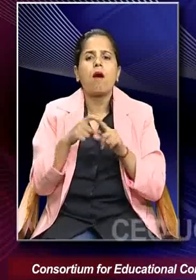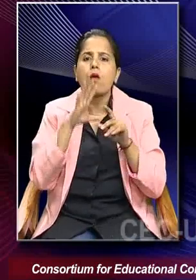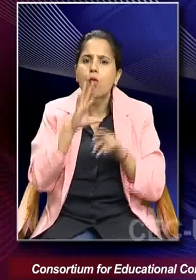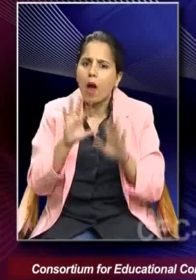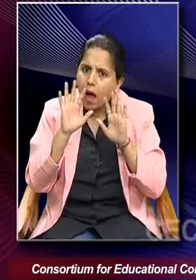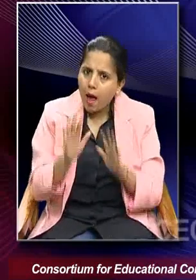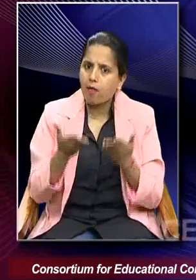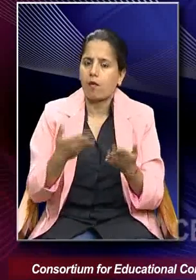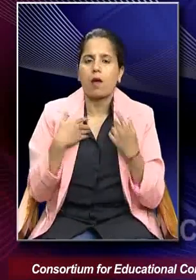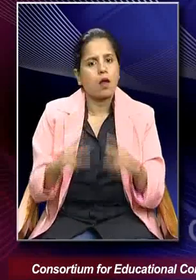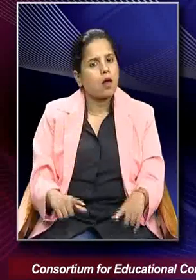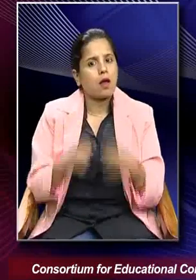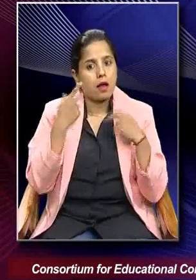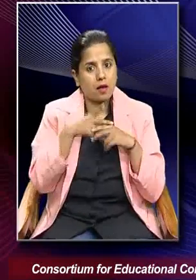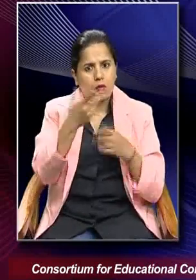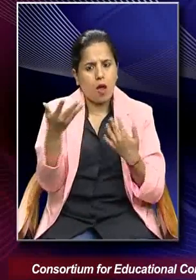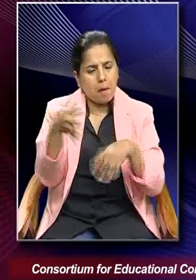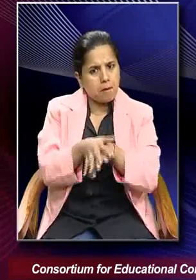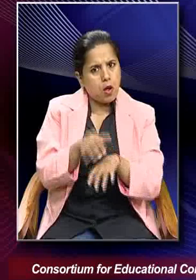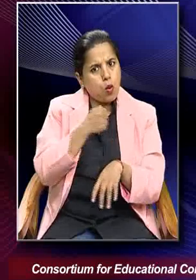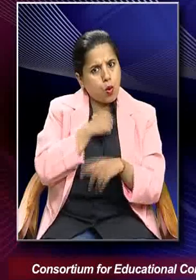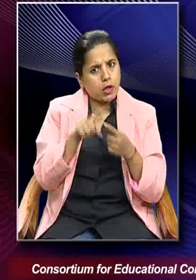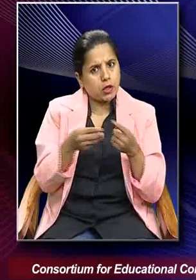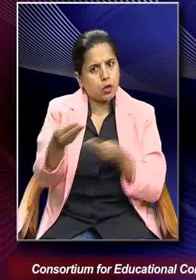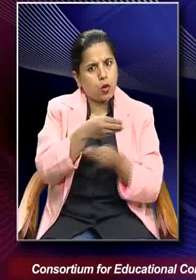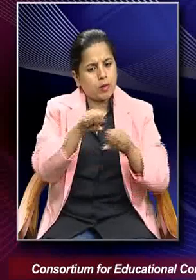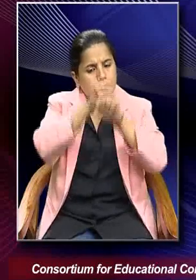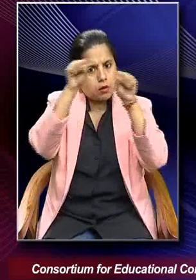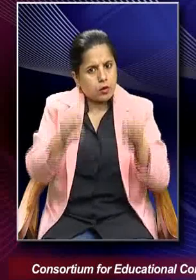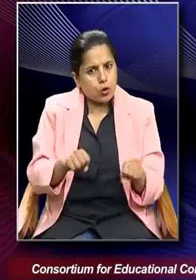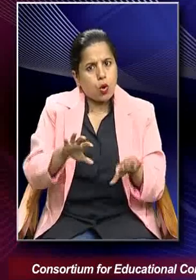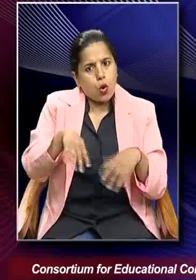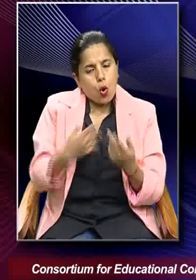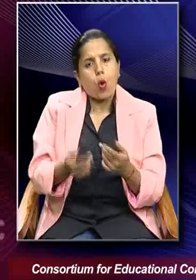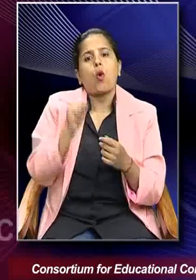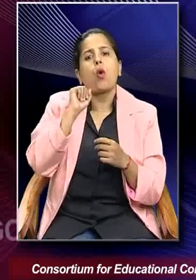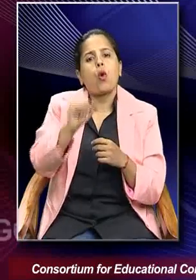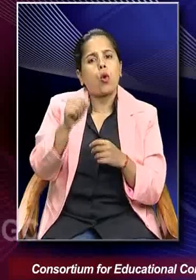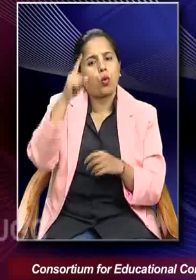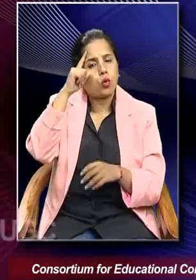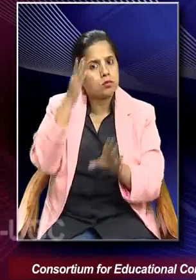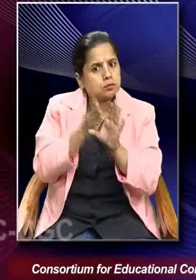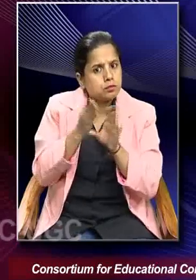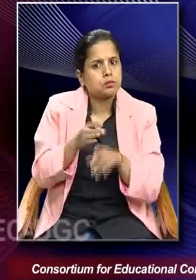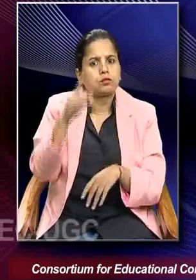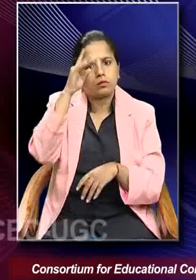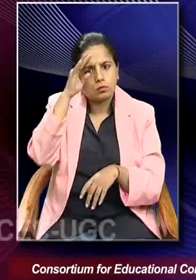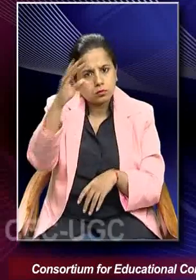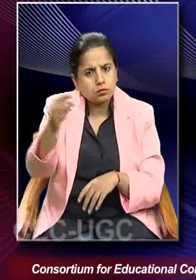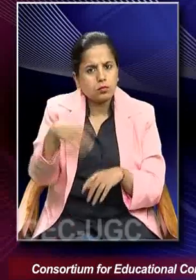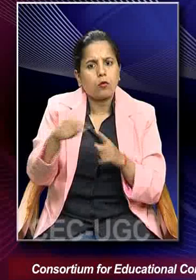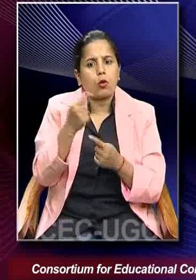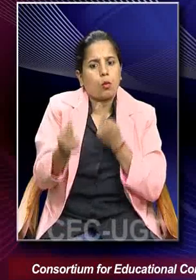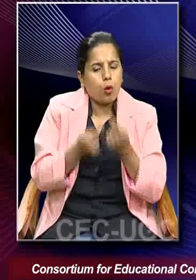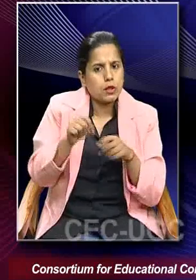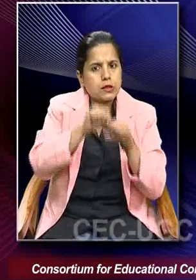that if you can apply them in an economic system, in a sociology aspect, you can apply them in the political